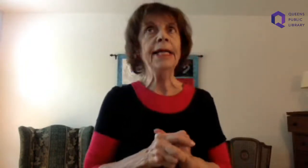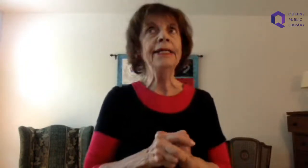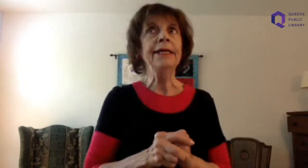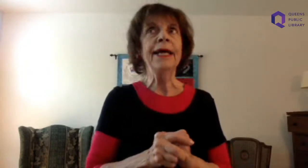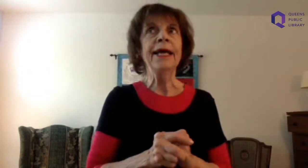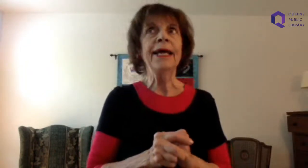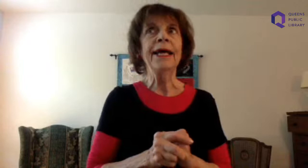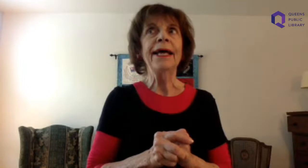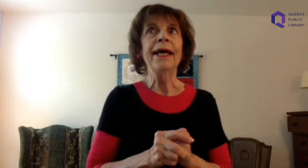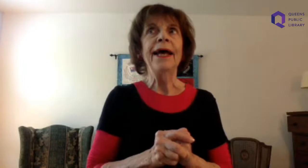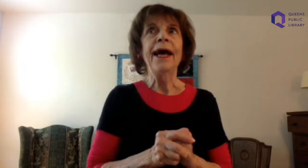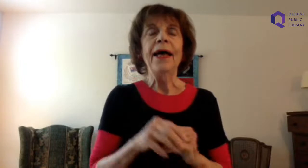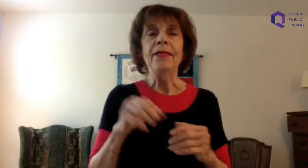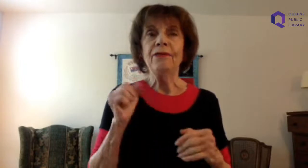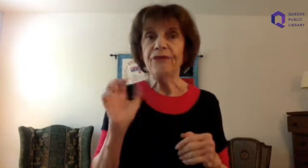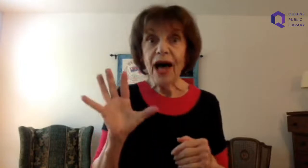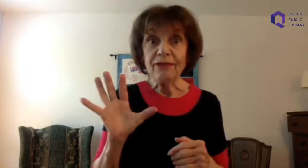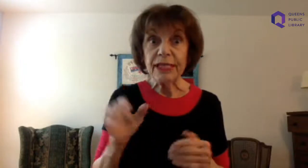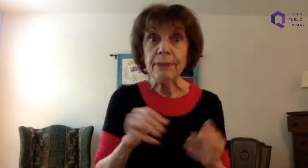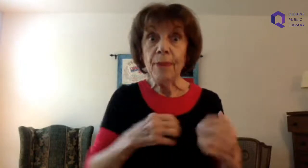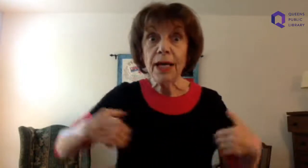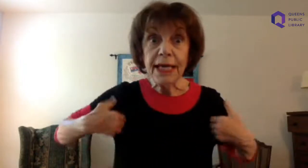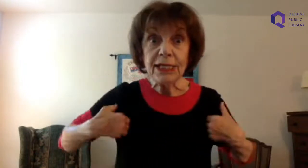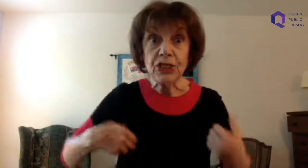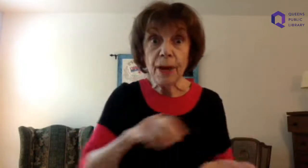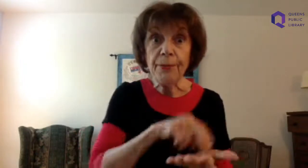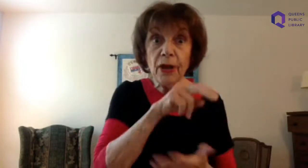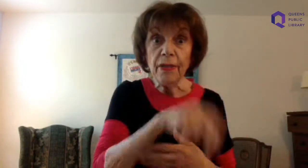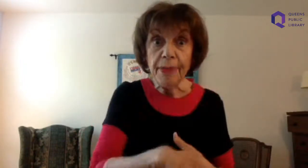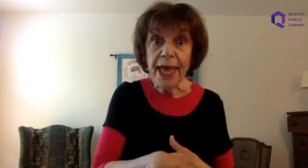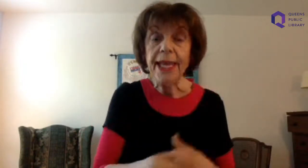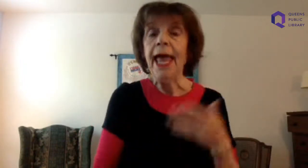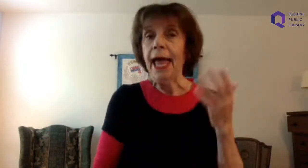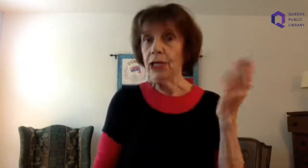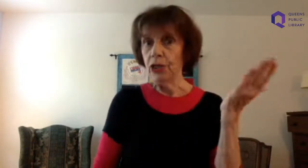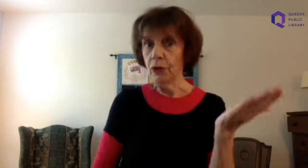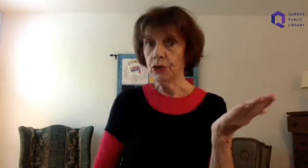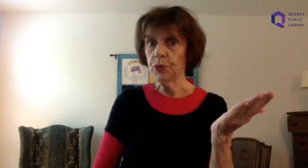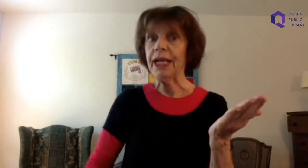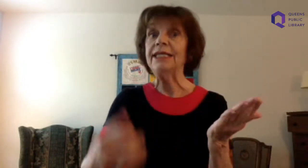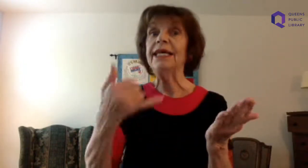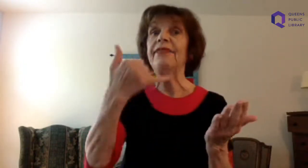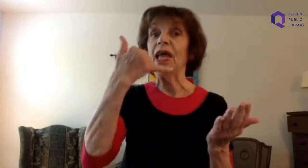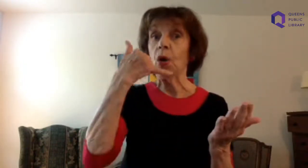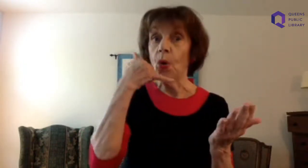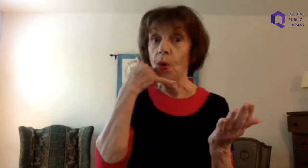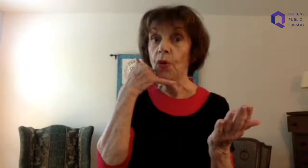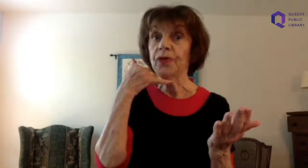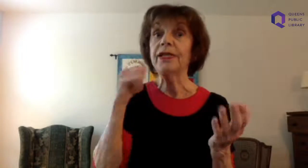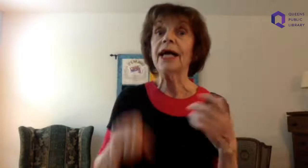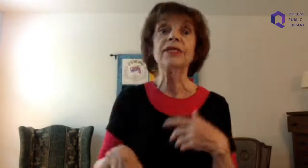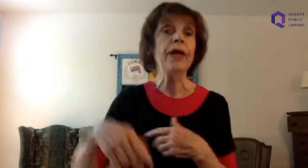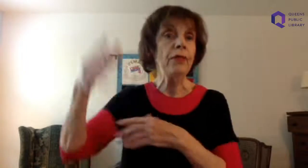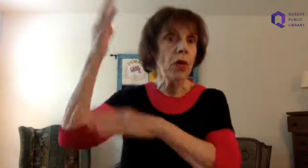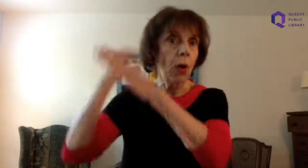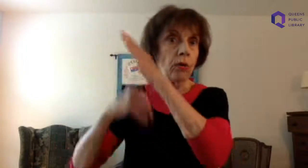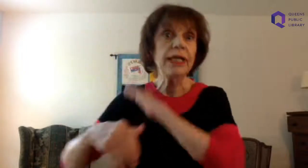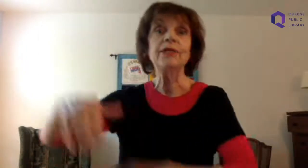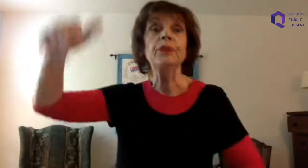And the five little monkeys jumping on the bed. And you notice when I said they call the doctor, in the old days, you